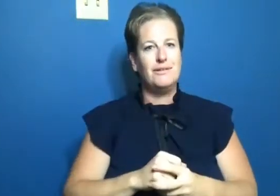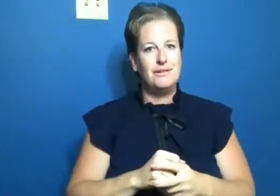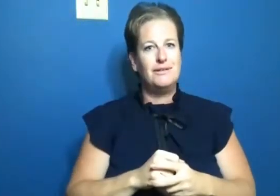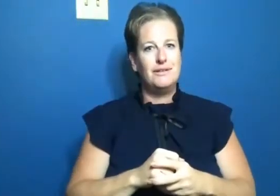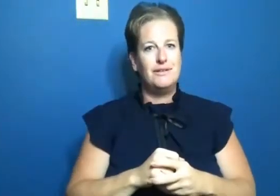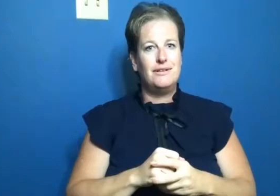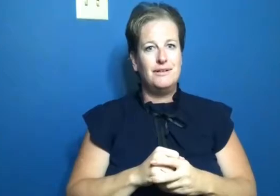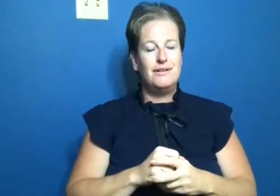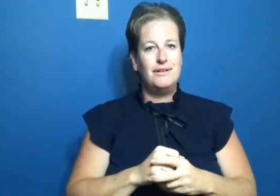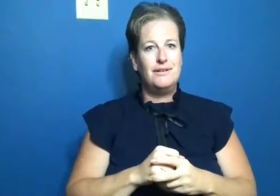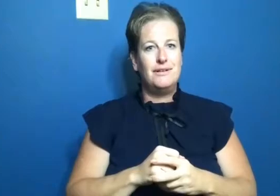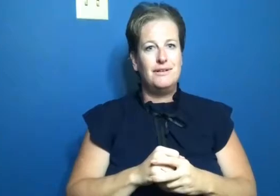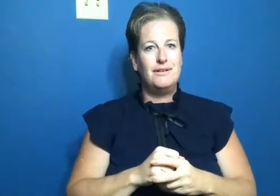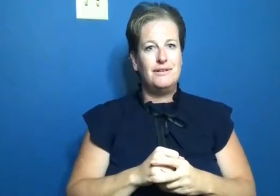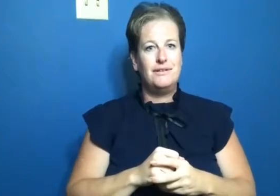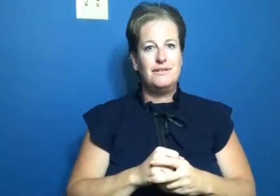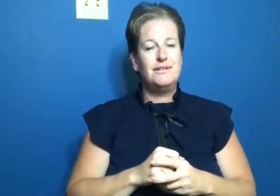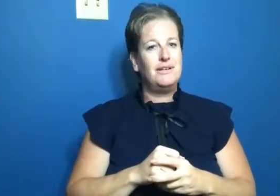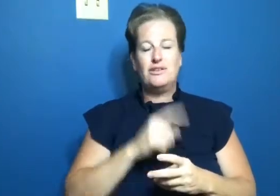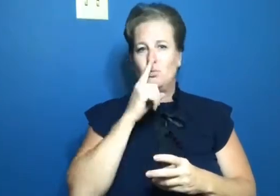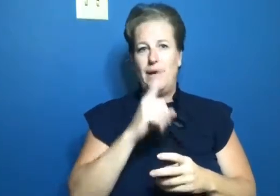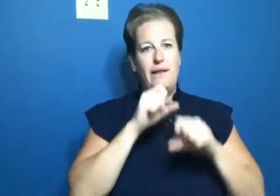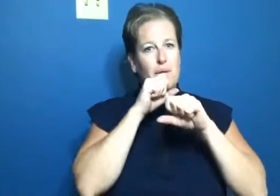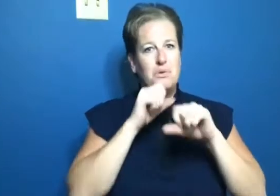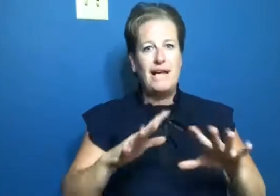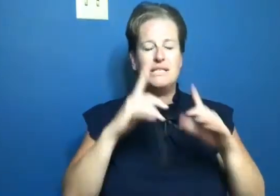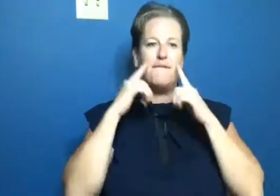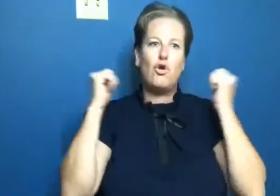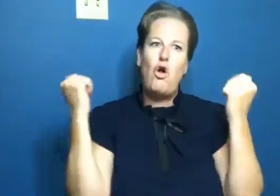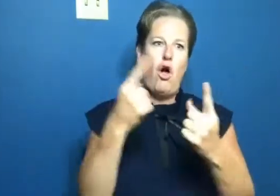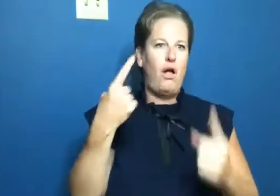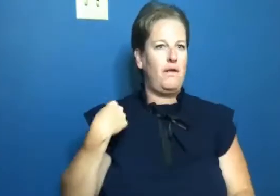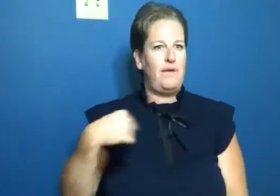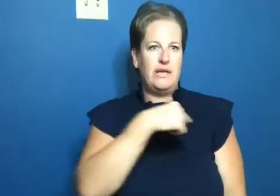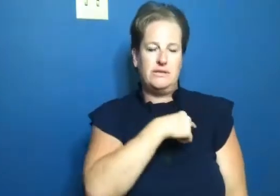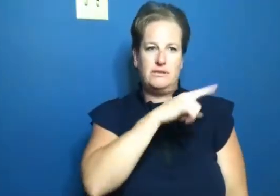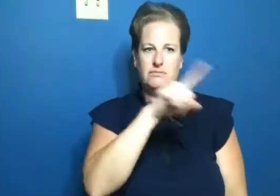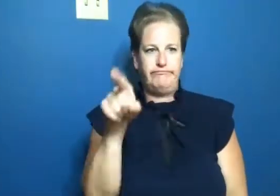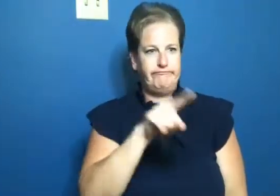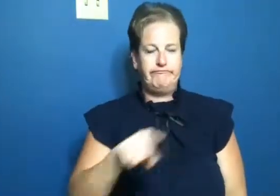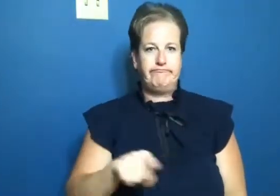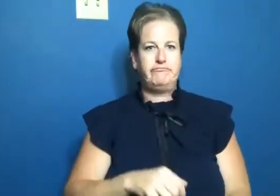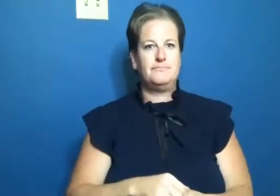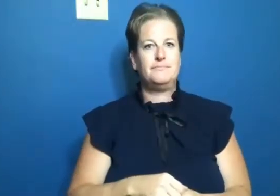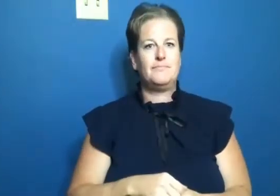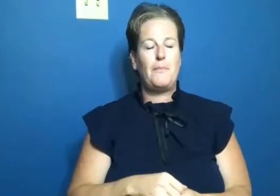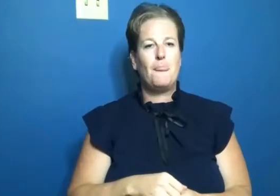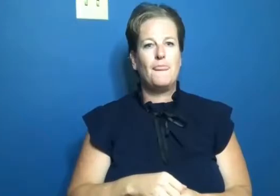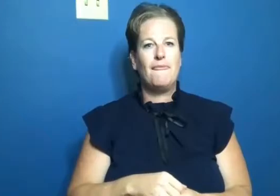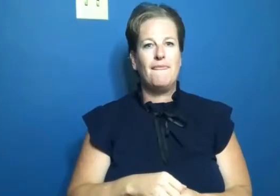And that's such a blessing for all of us. The tapers, and I guess you can kind of tell how old I